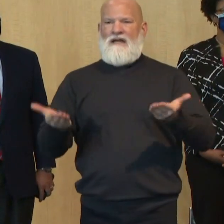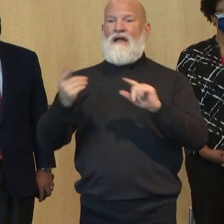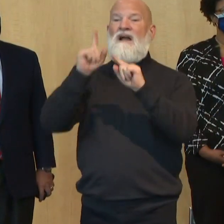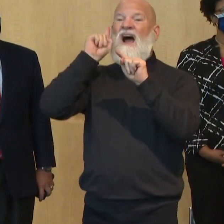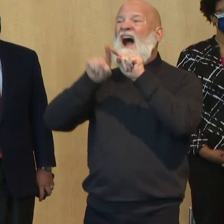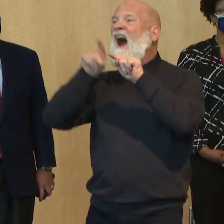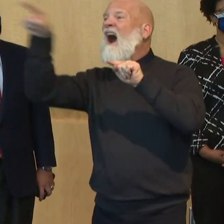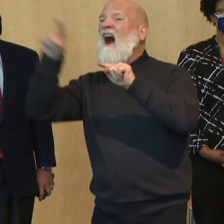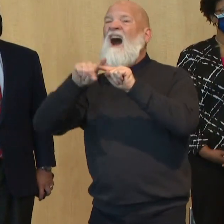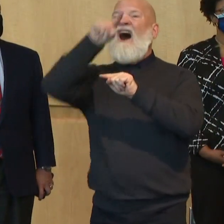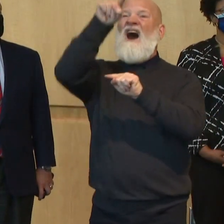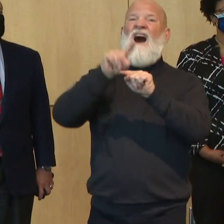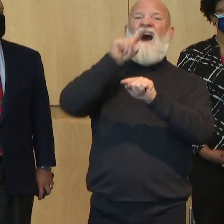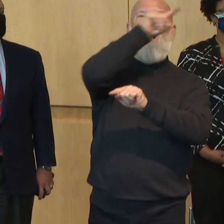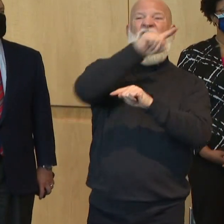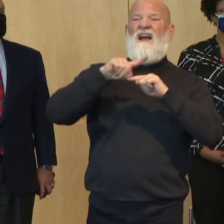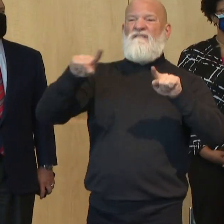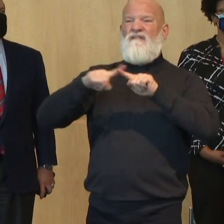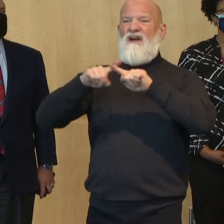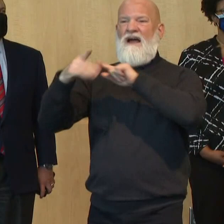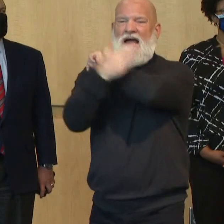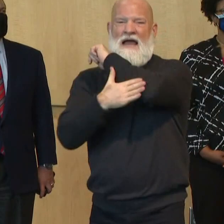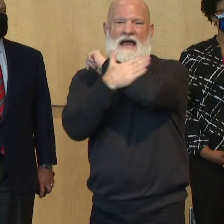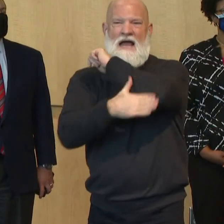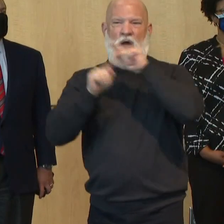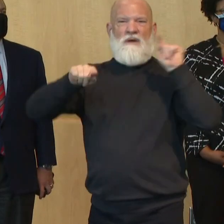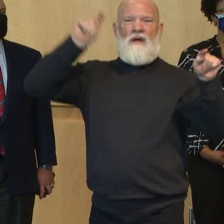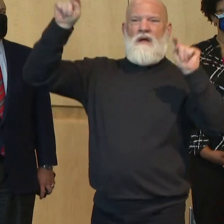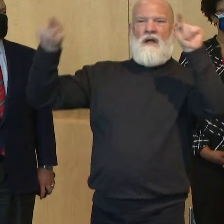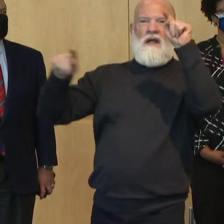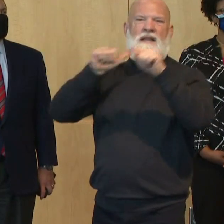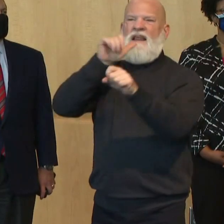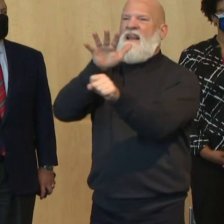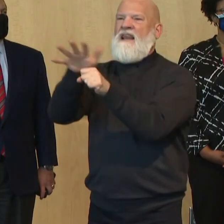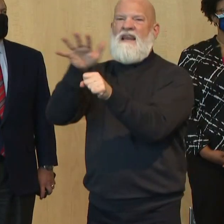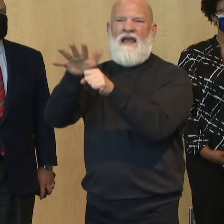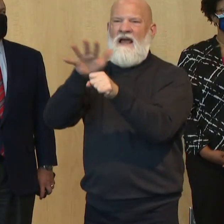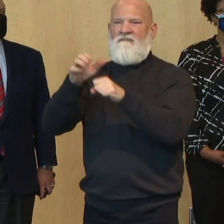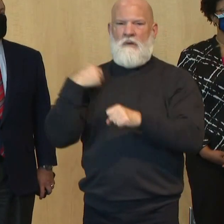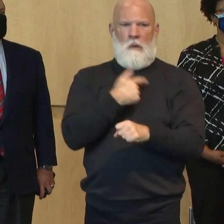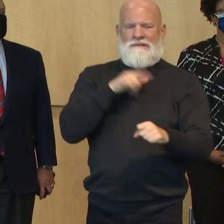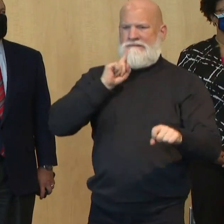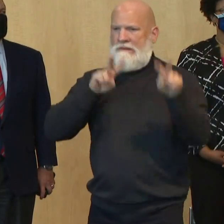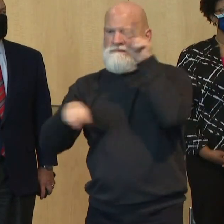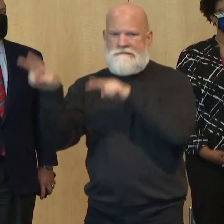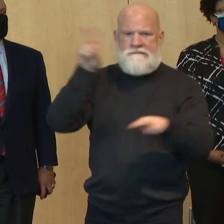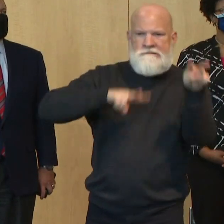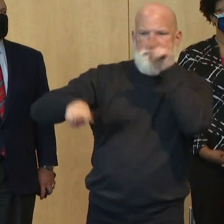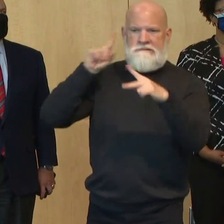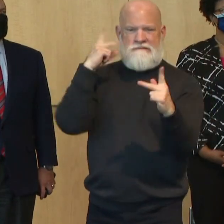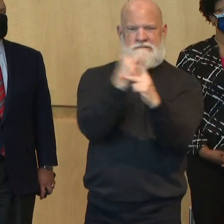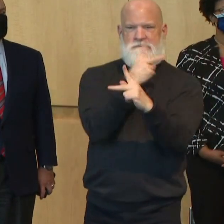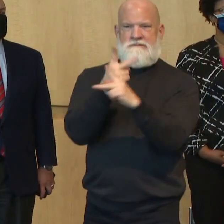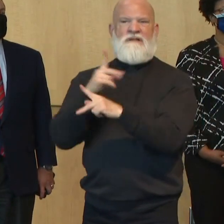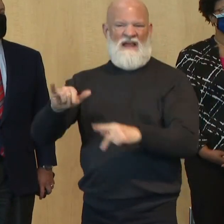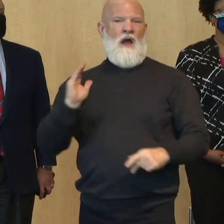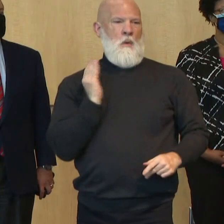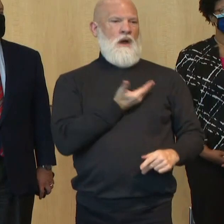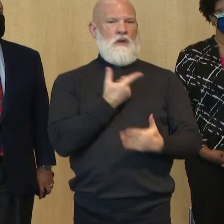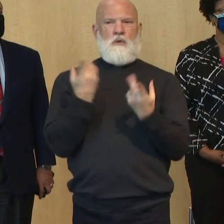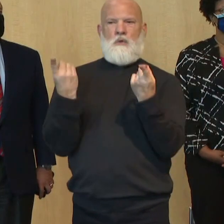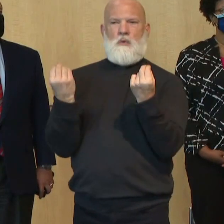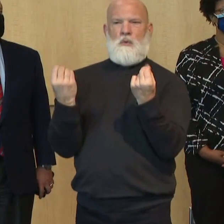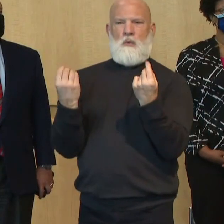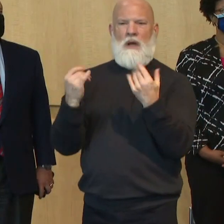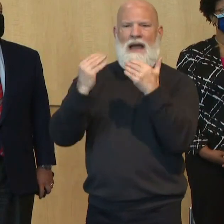not have the sites that from just a logistical standpoint that they need. And that's kind of what we're looking to see how